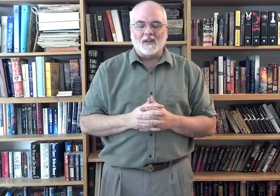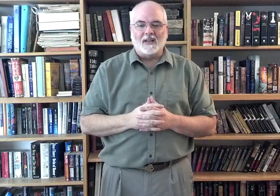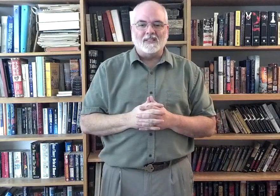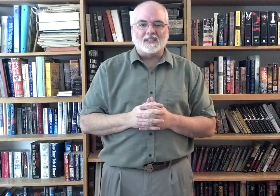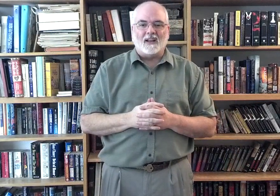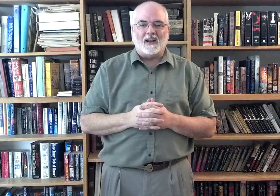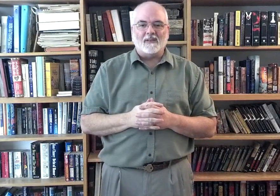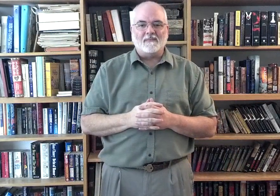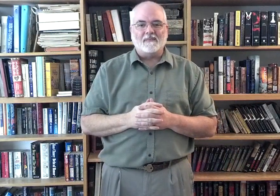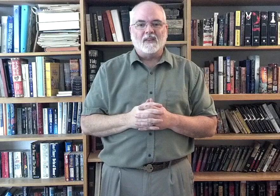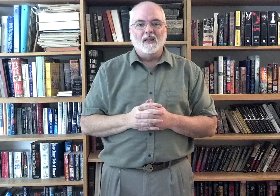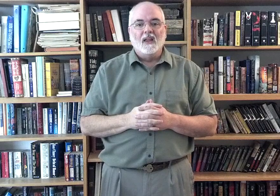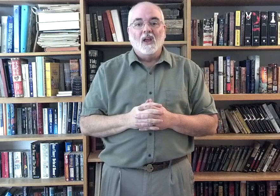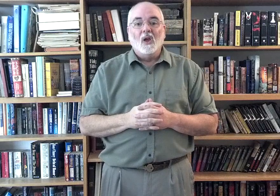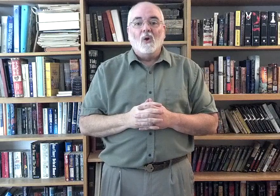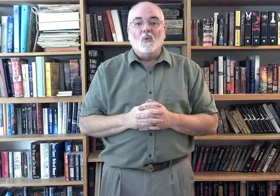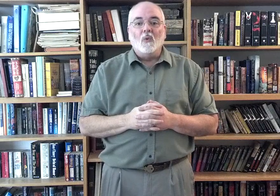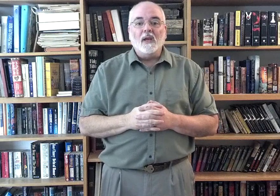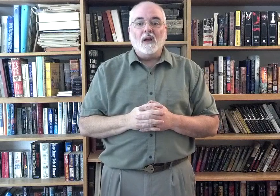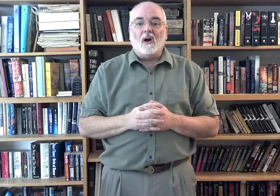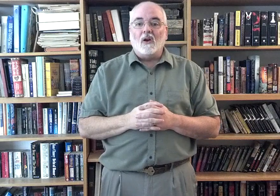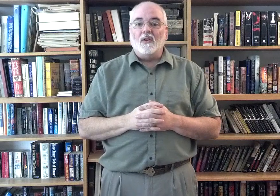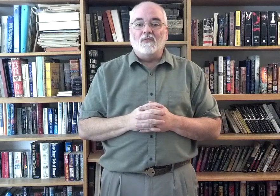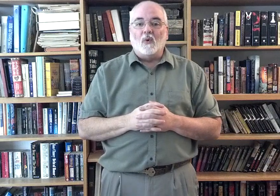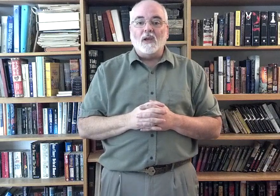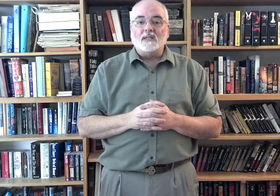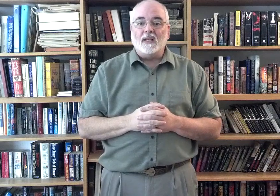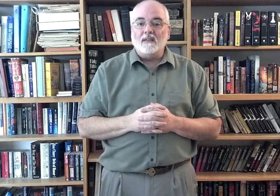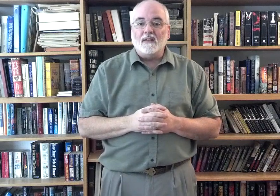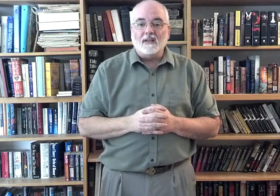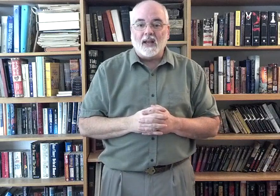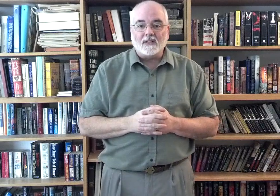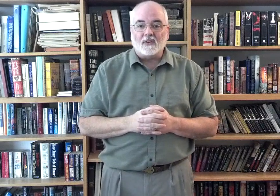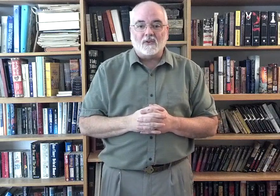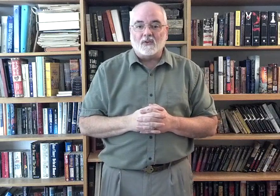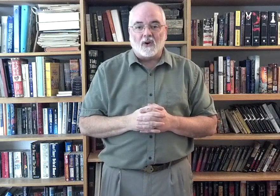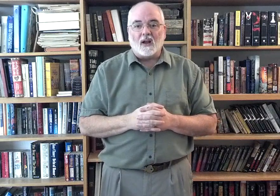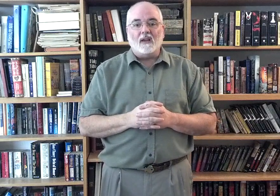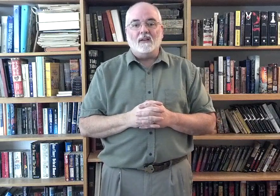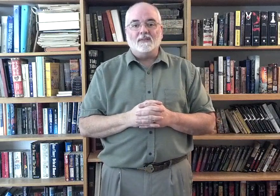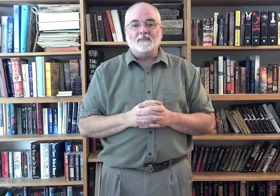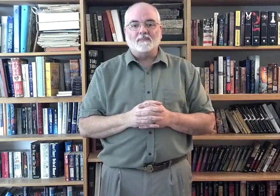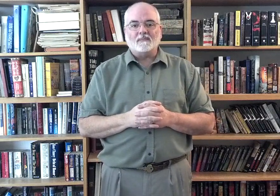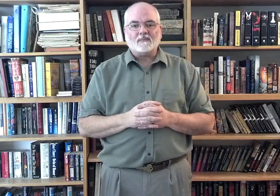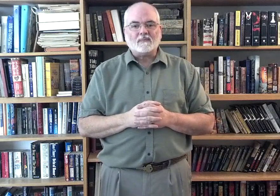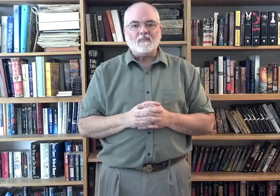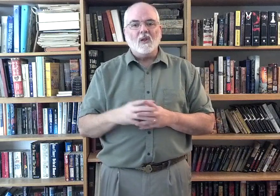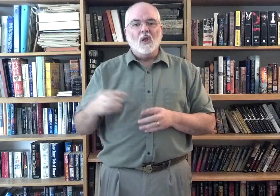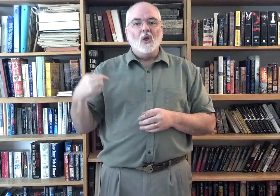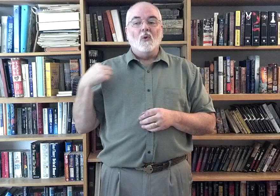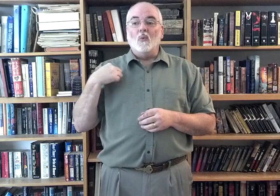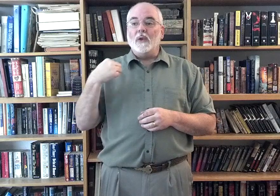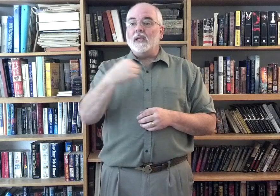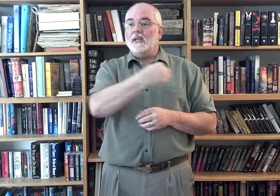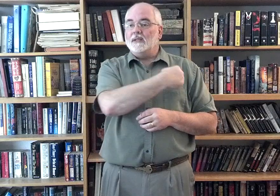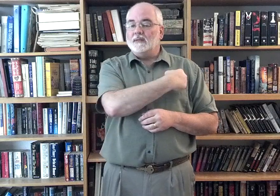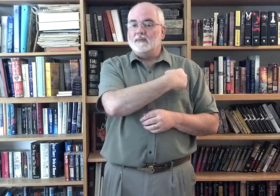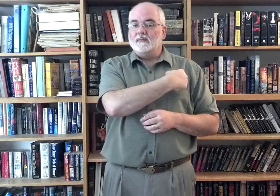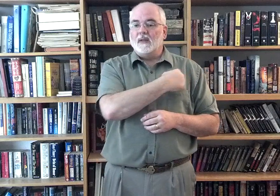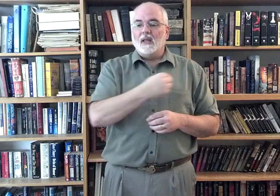is sign. We are the voice in the desert crying. We